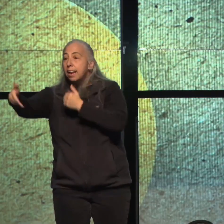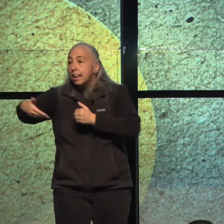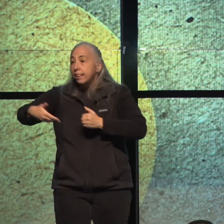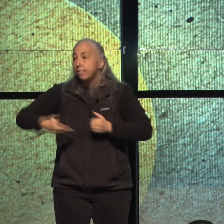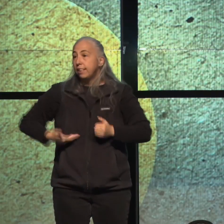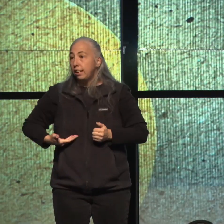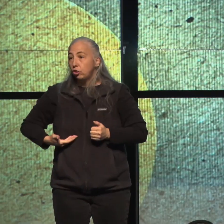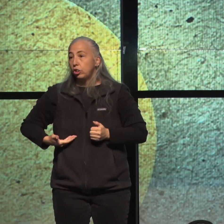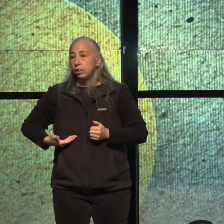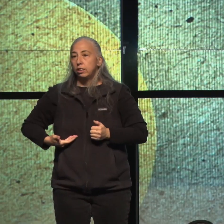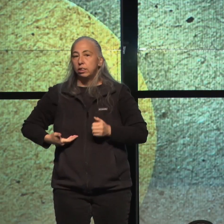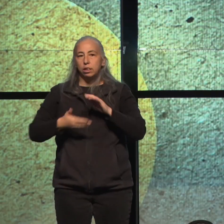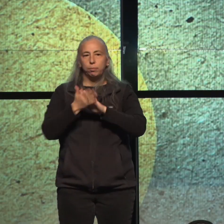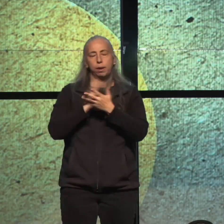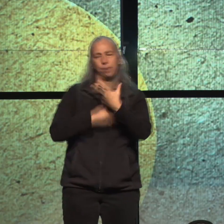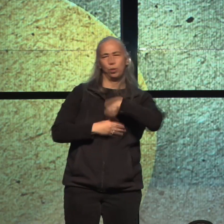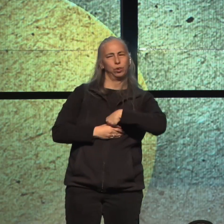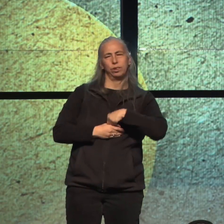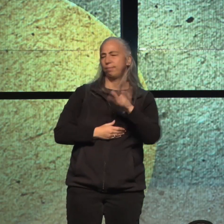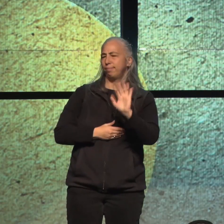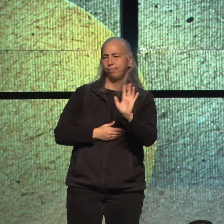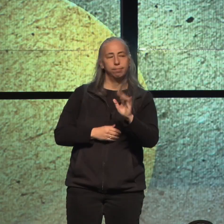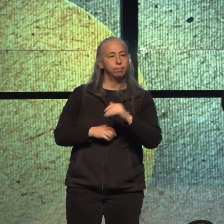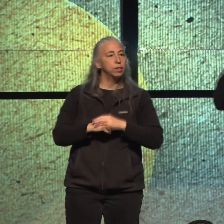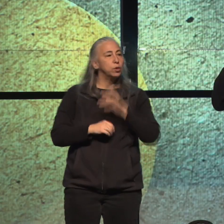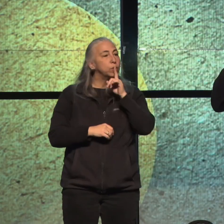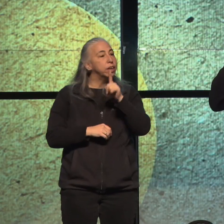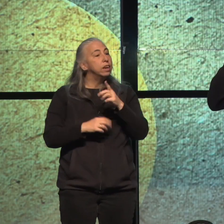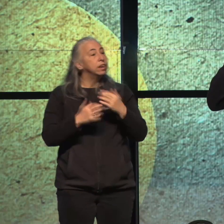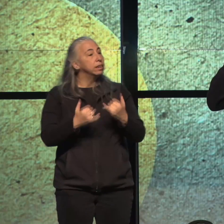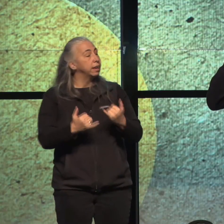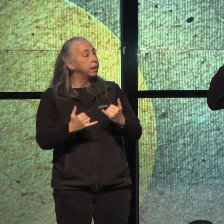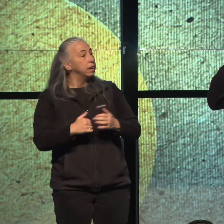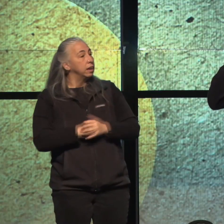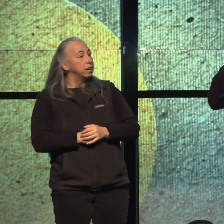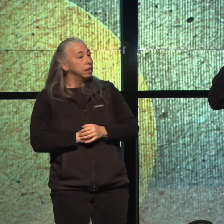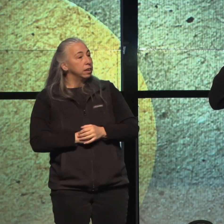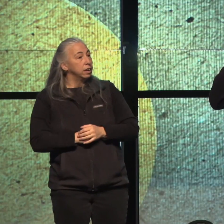inclusion. By the way, you have no talk notes today because I've had one